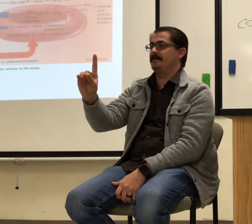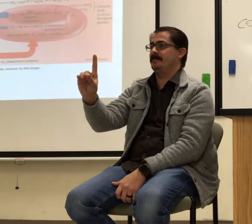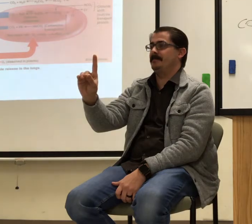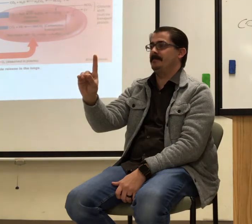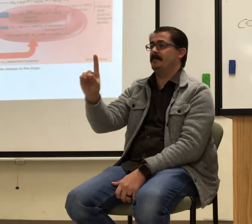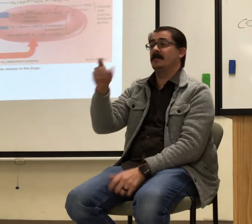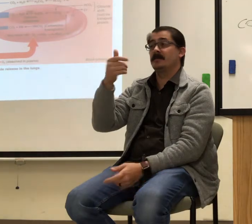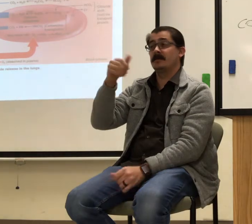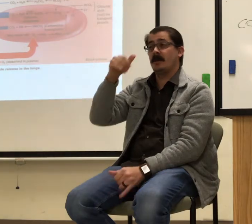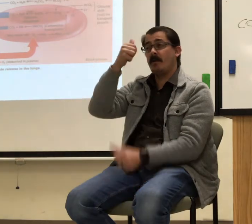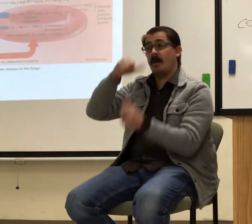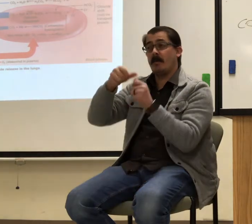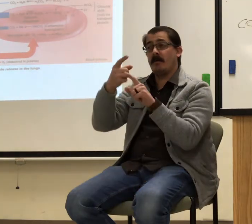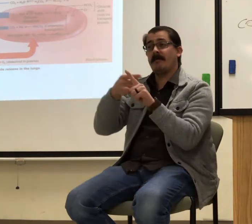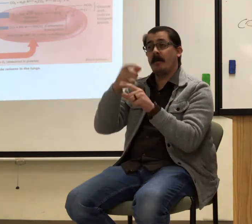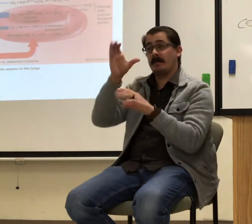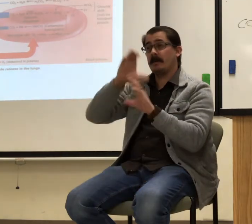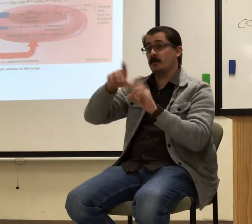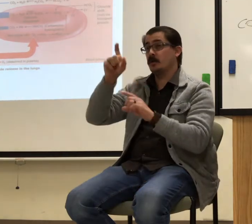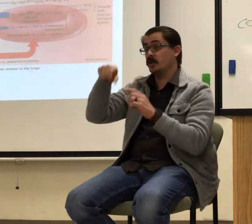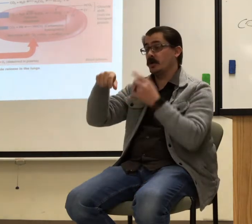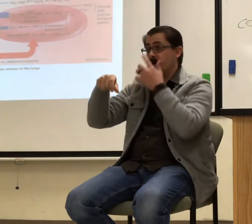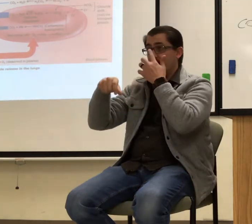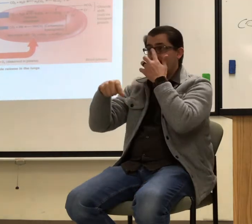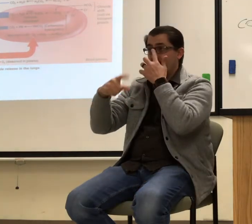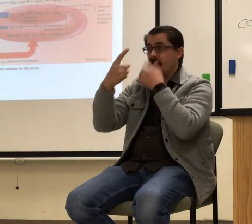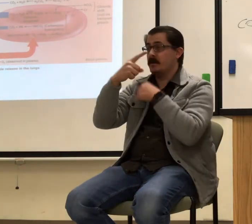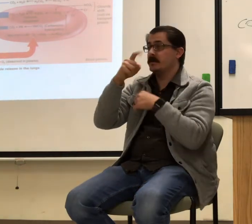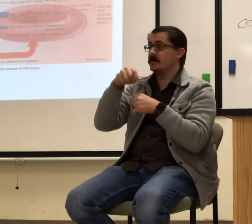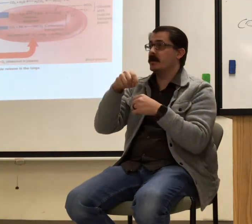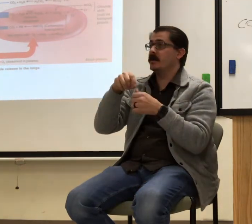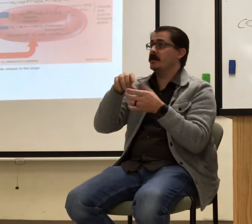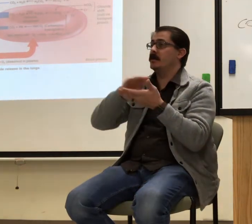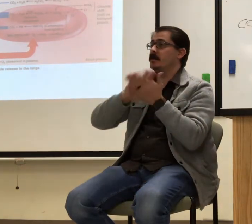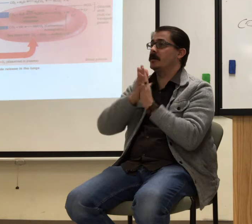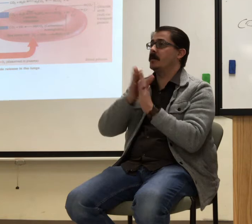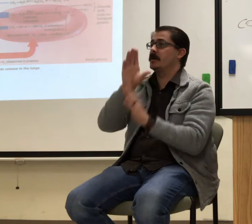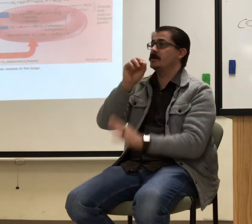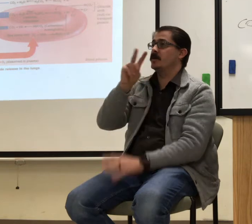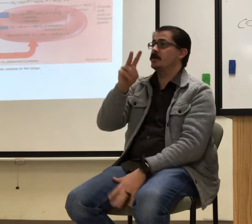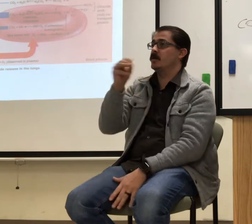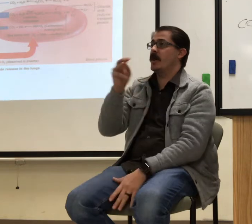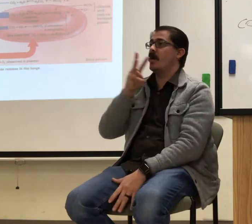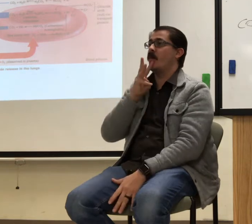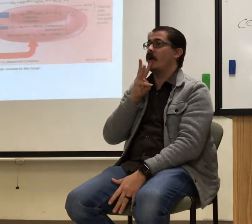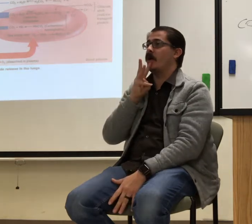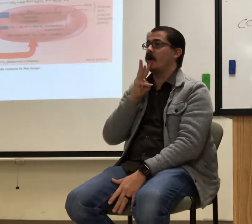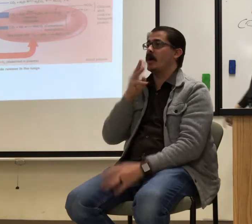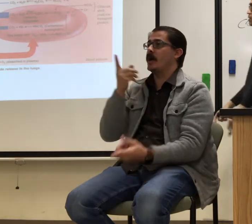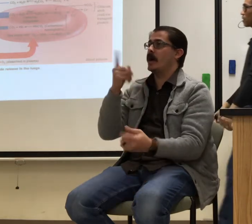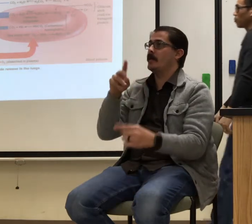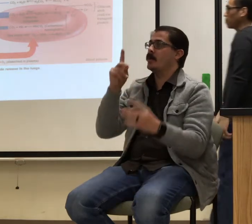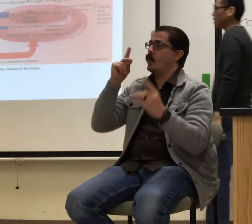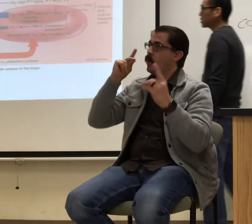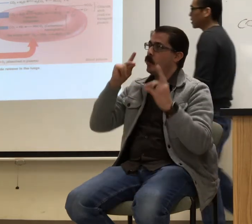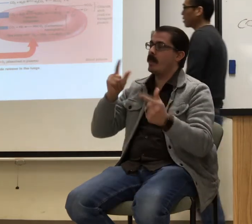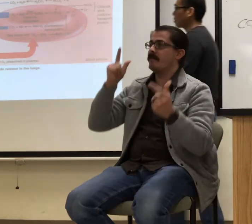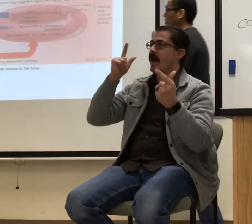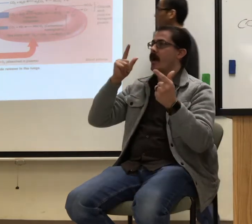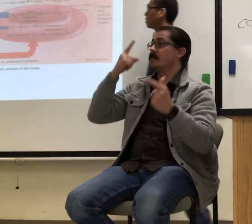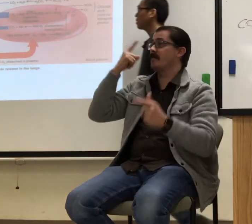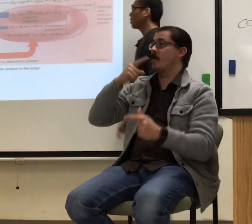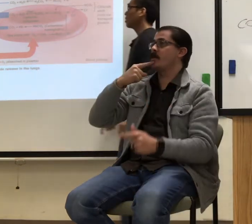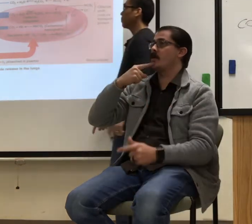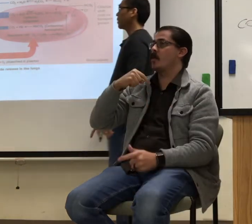You should still remember this from chemistry. And this can dissociate into CO2 and water. Okay? It happens really fast on the red blood